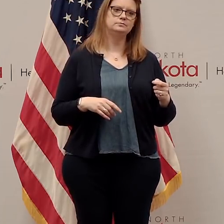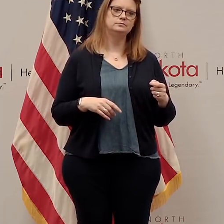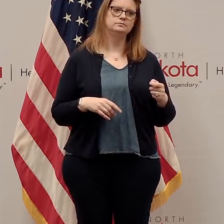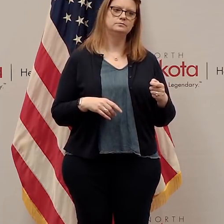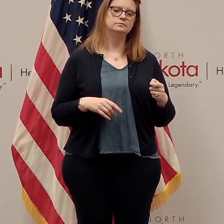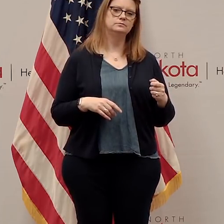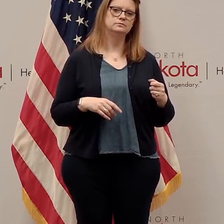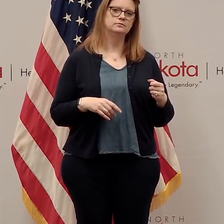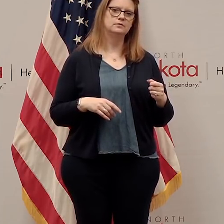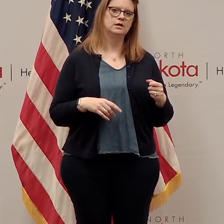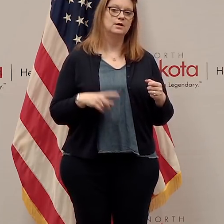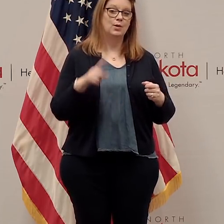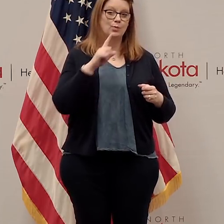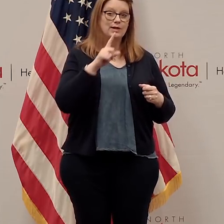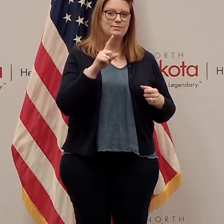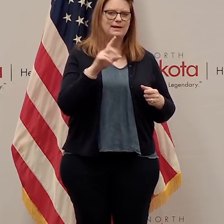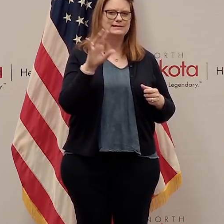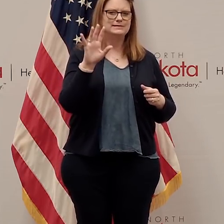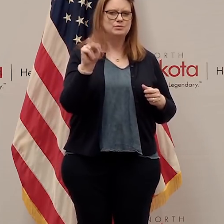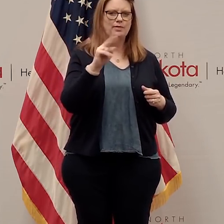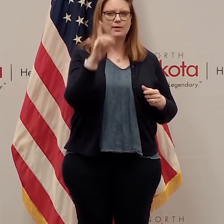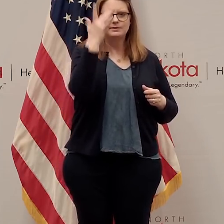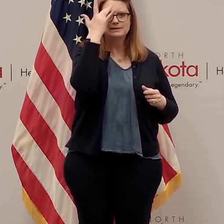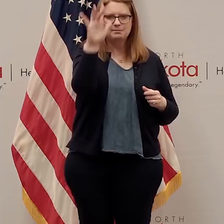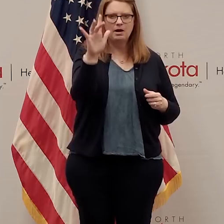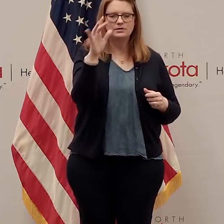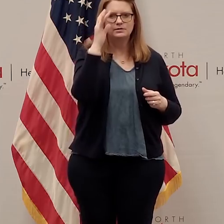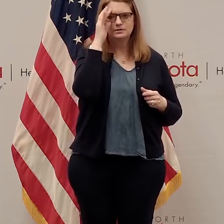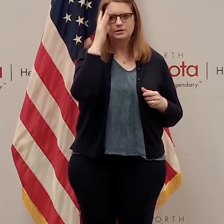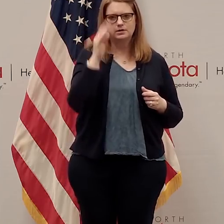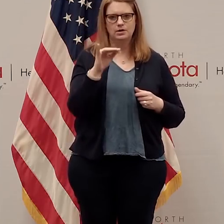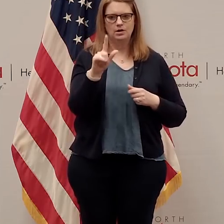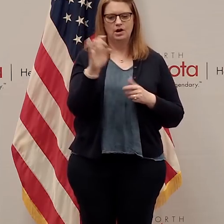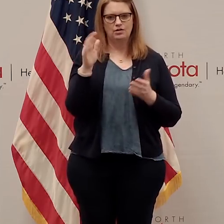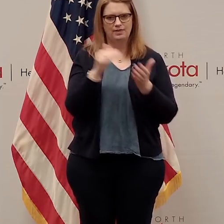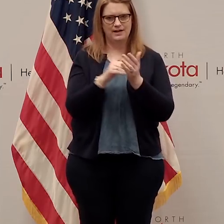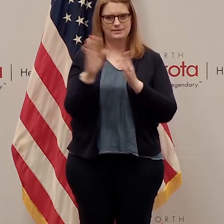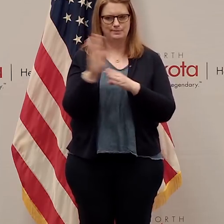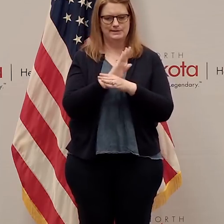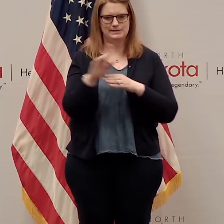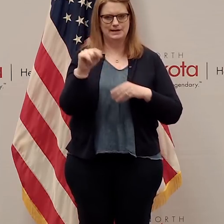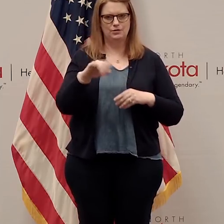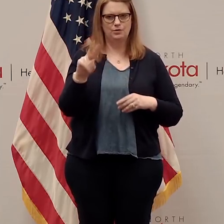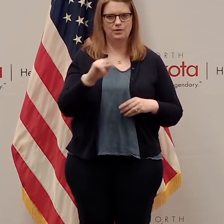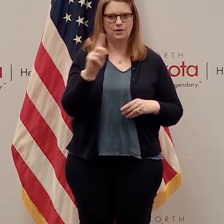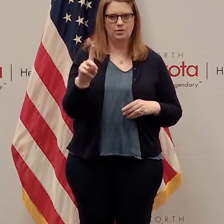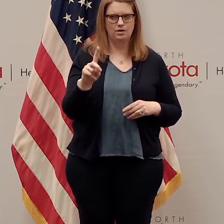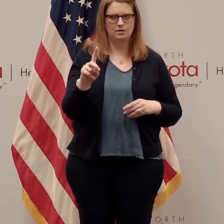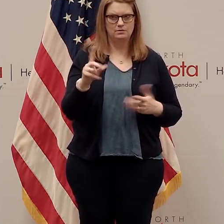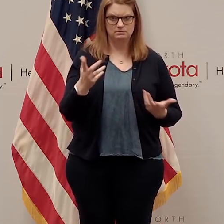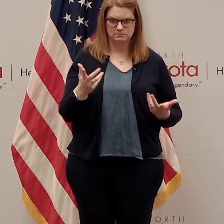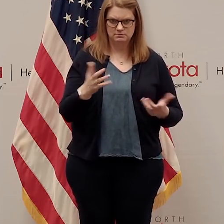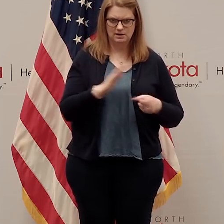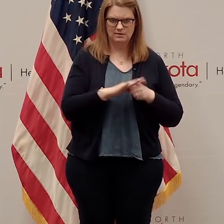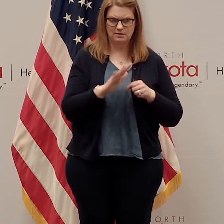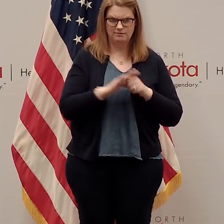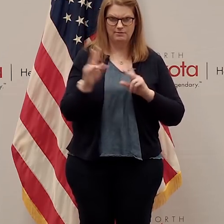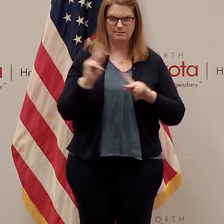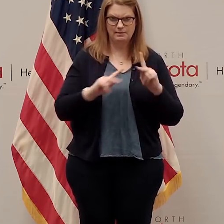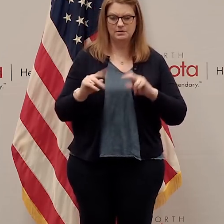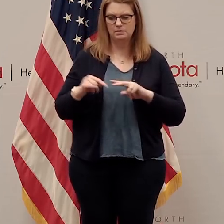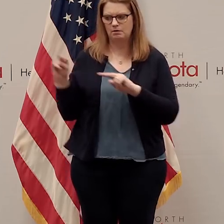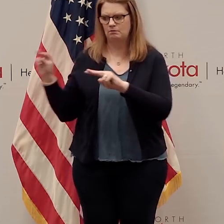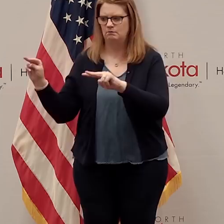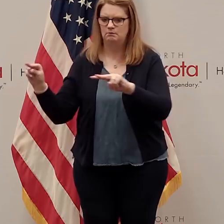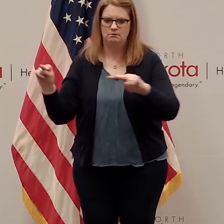have, be smart and light touch, hundreds of thousands of businesses in North Dakota, there's no way we don't have an enforcement group, law